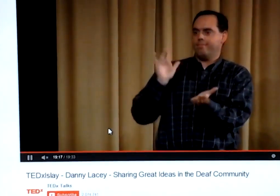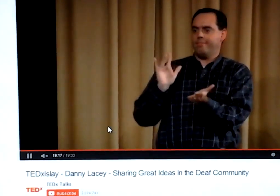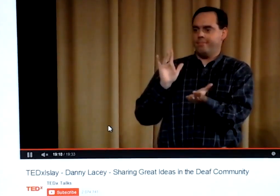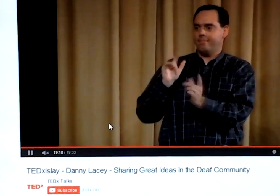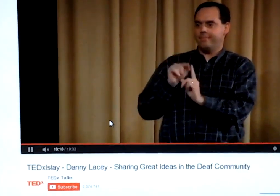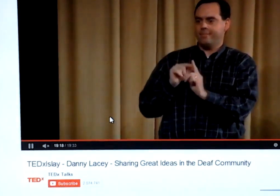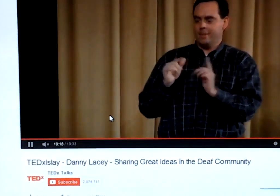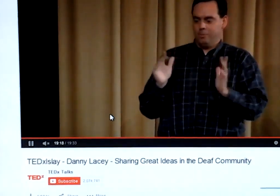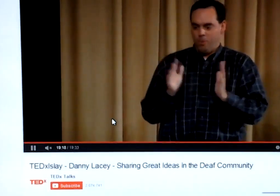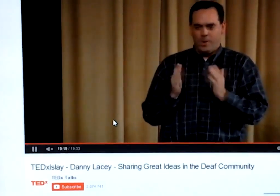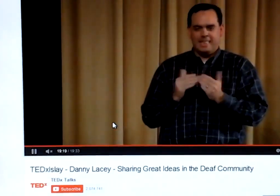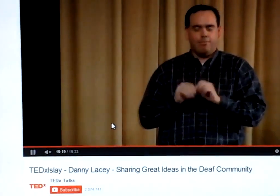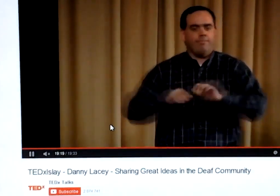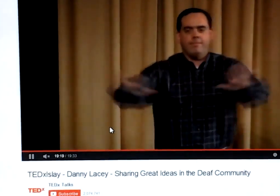And the learning is very high tech.